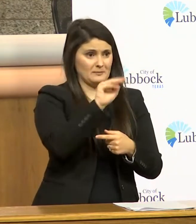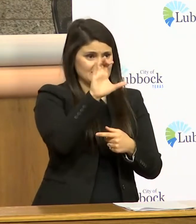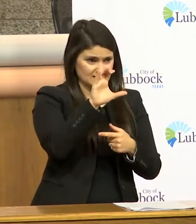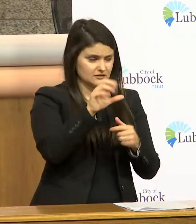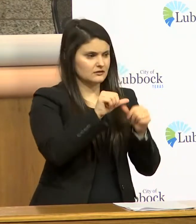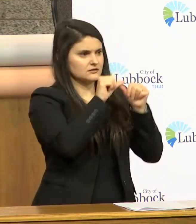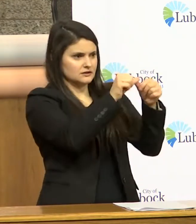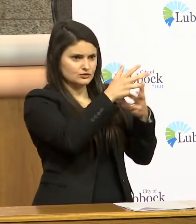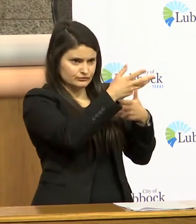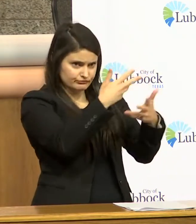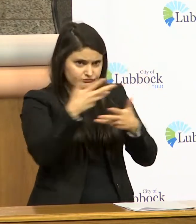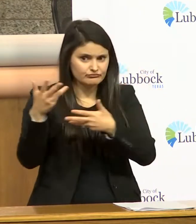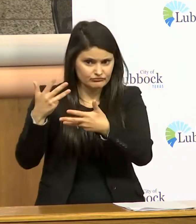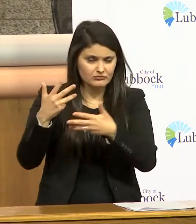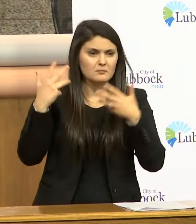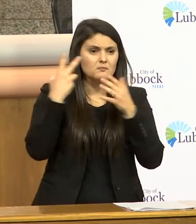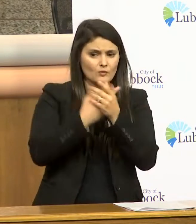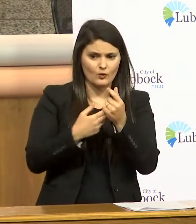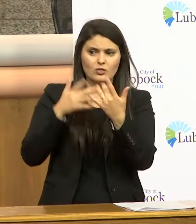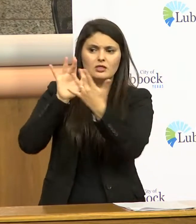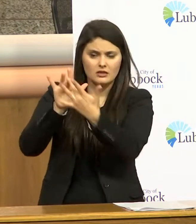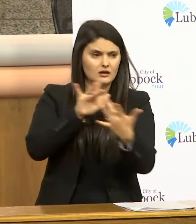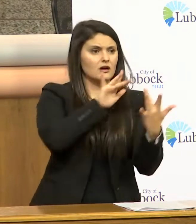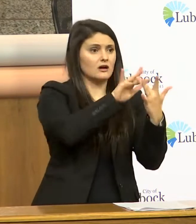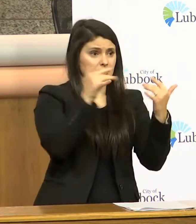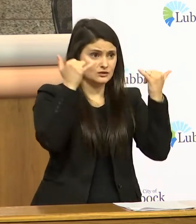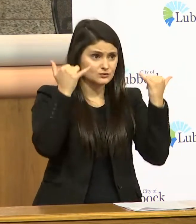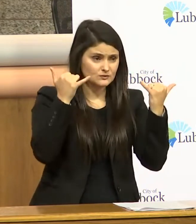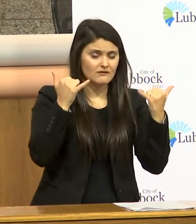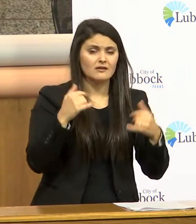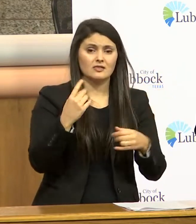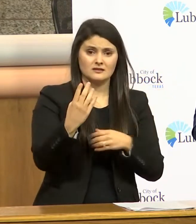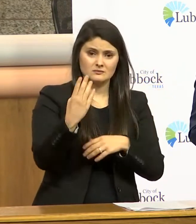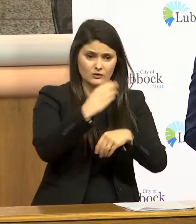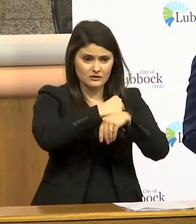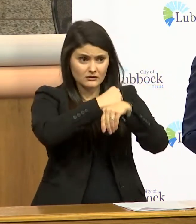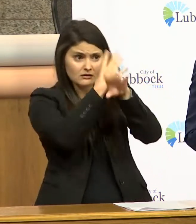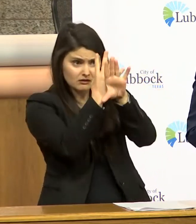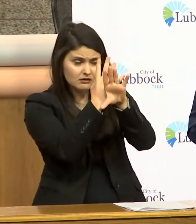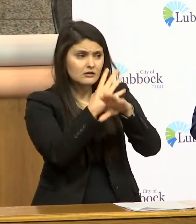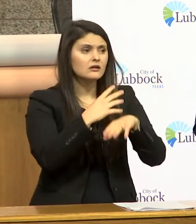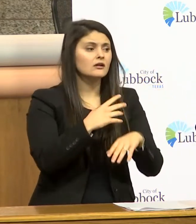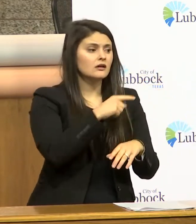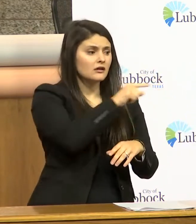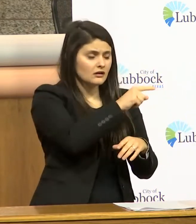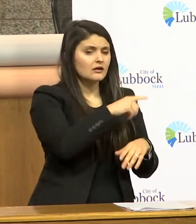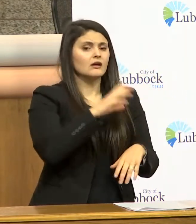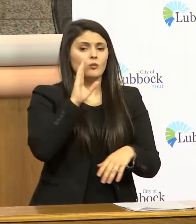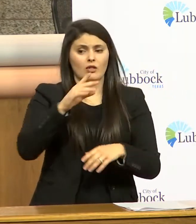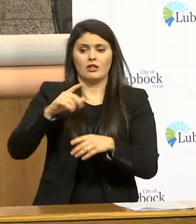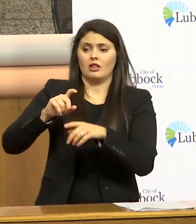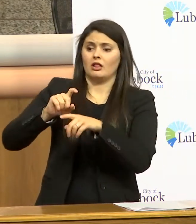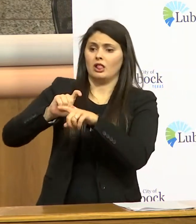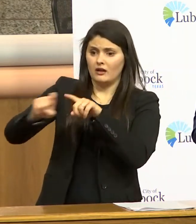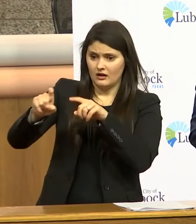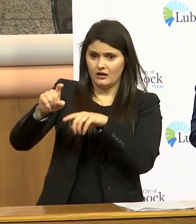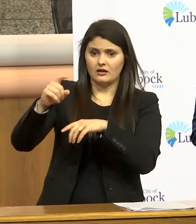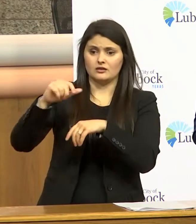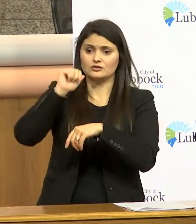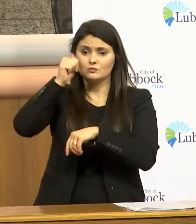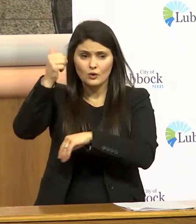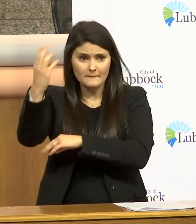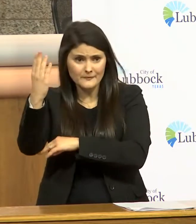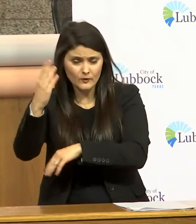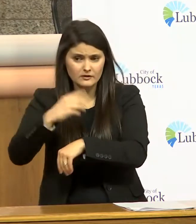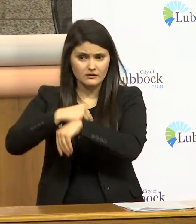we've been in contact with both today we were we were on a conference call with one of them this morning we'll be on we'll be on the phone with both of them tomorrow